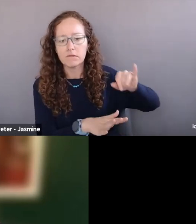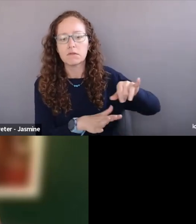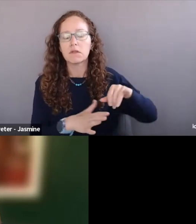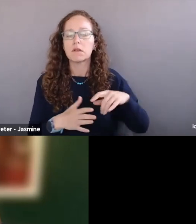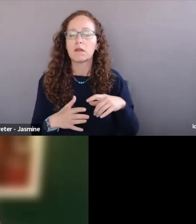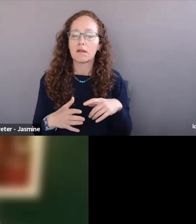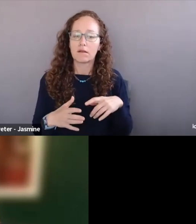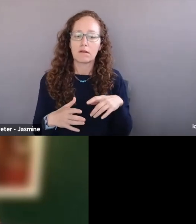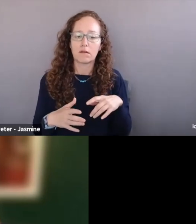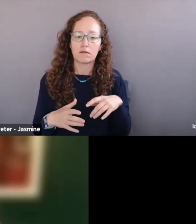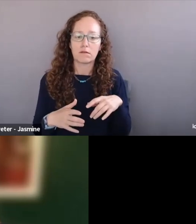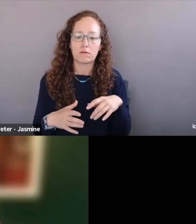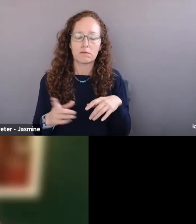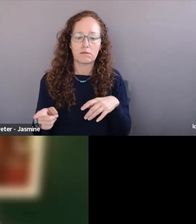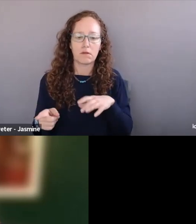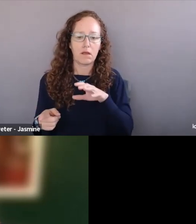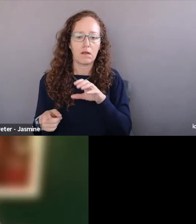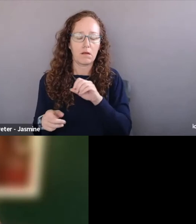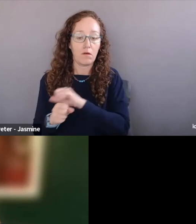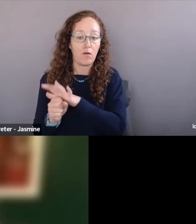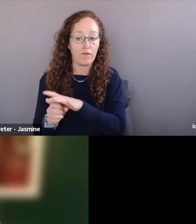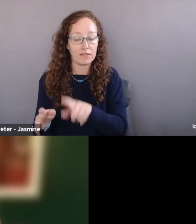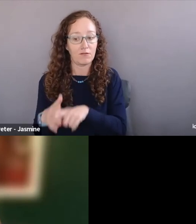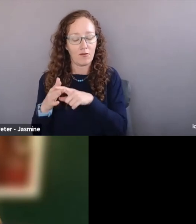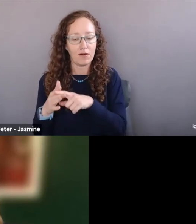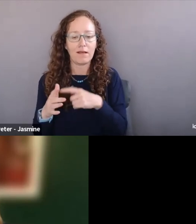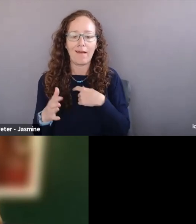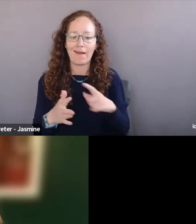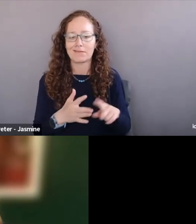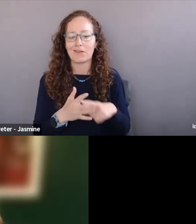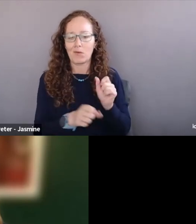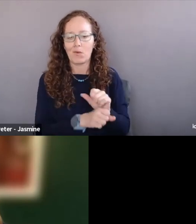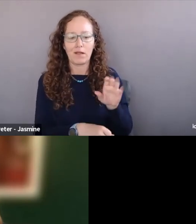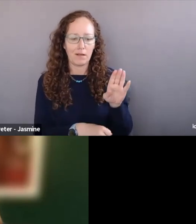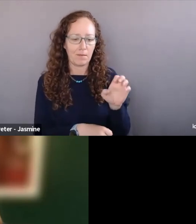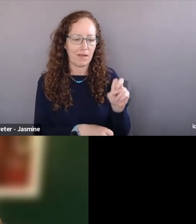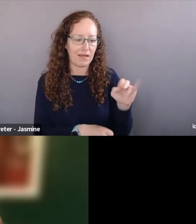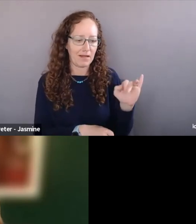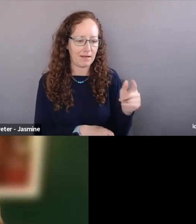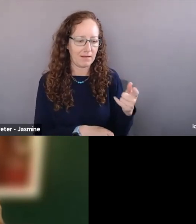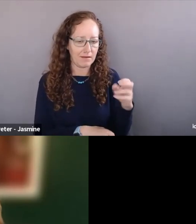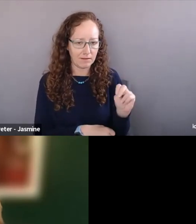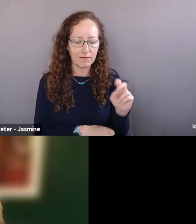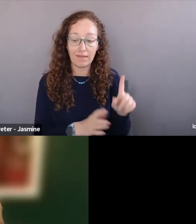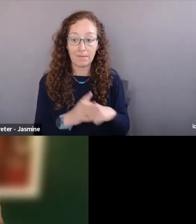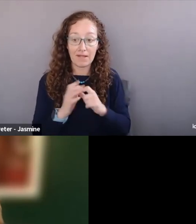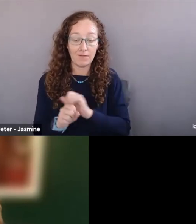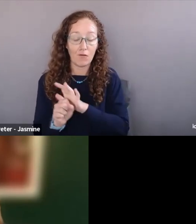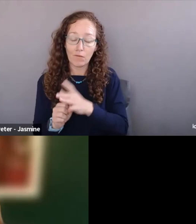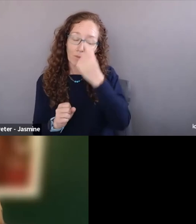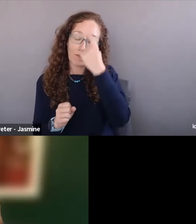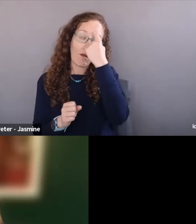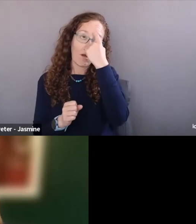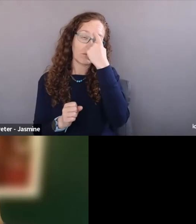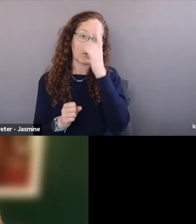2020, as you said, right after the beginning of COVID. I think we all thought it was going to stop soon and go into a